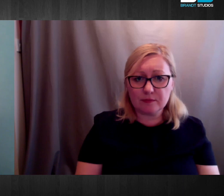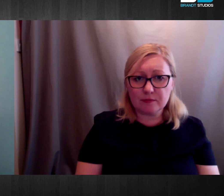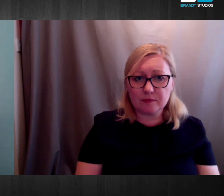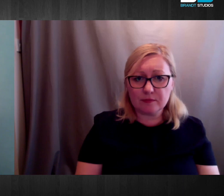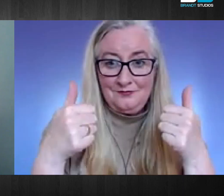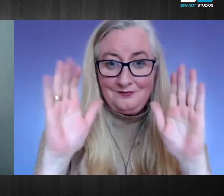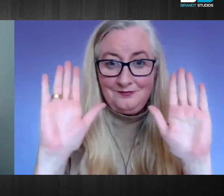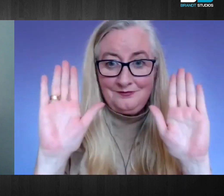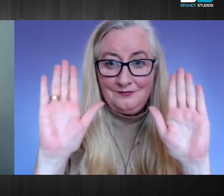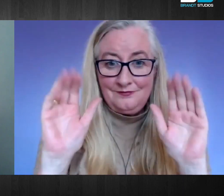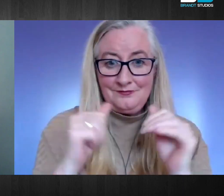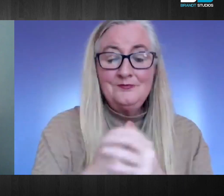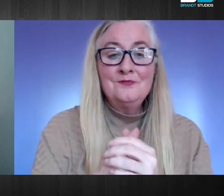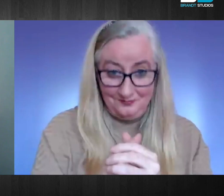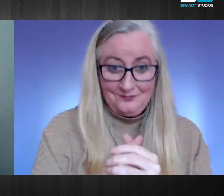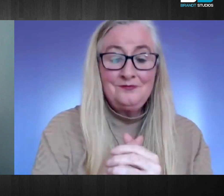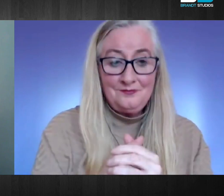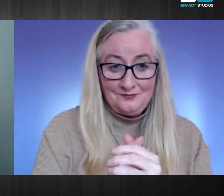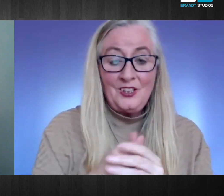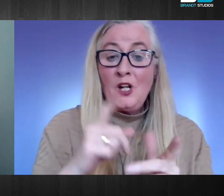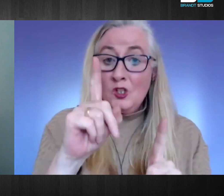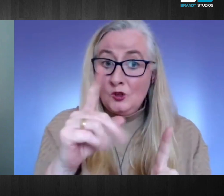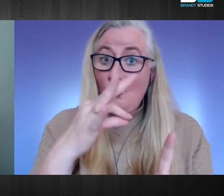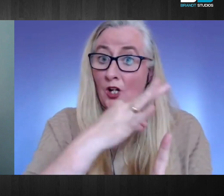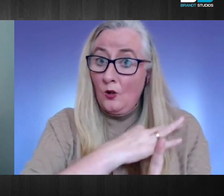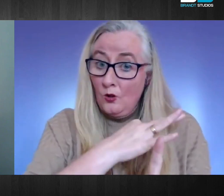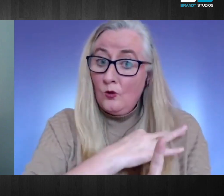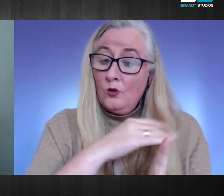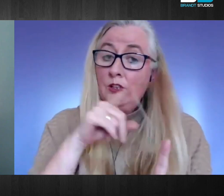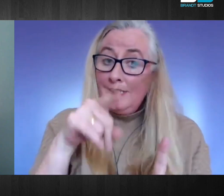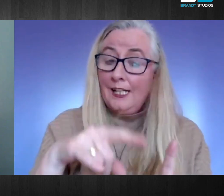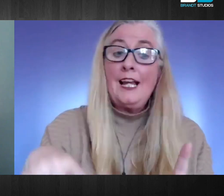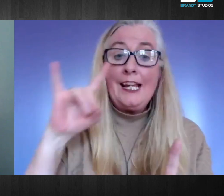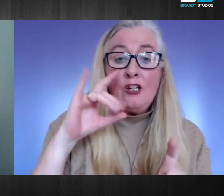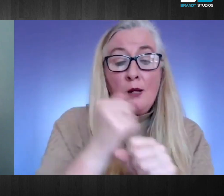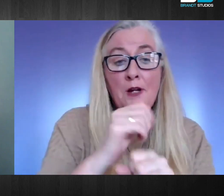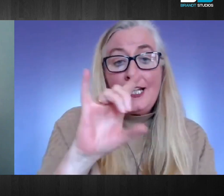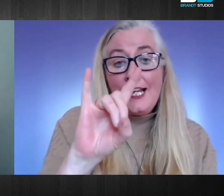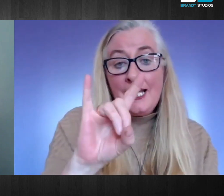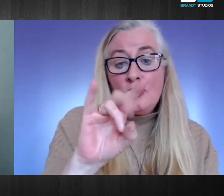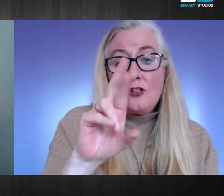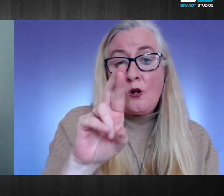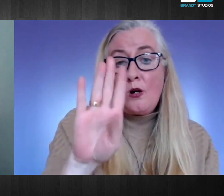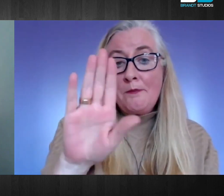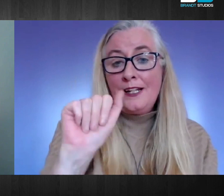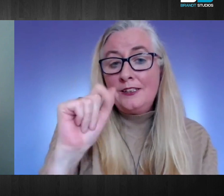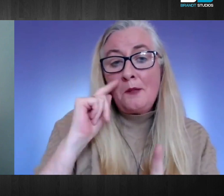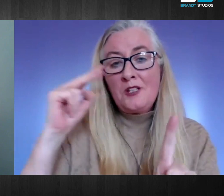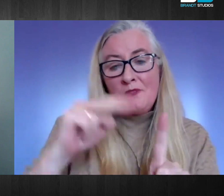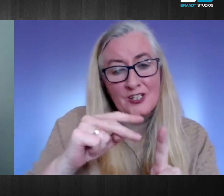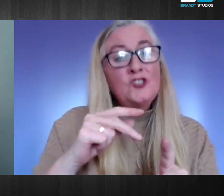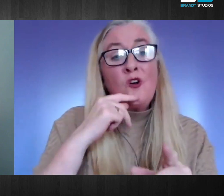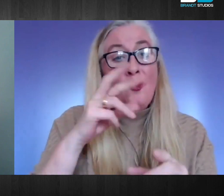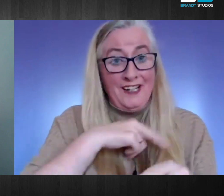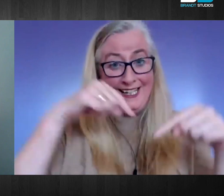think it is good to hear the HRB kind of perspective. This is about hearing each other's perspectives, and